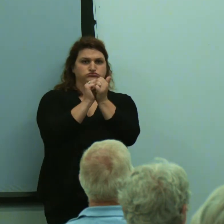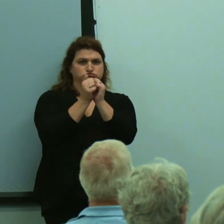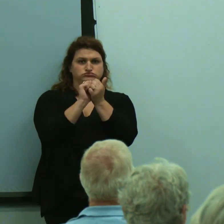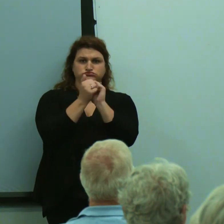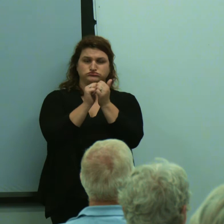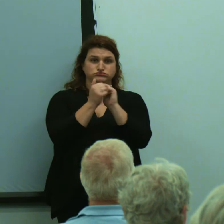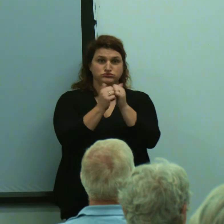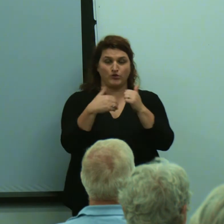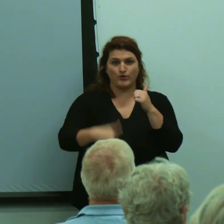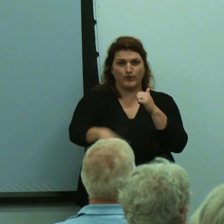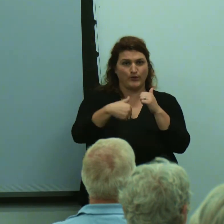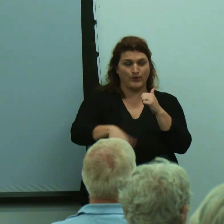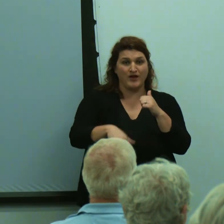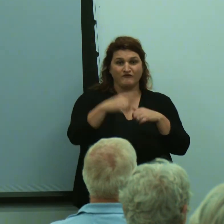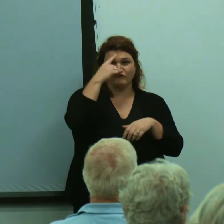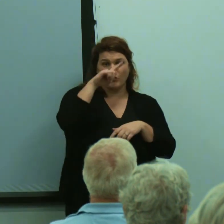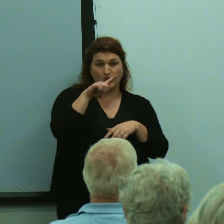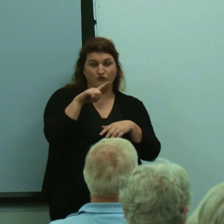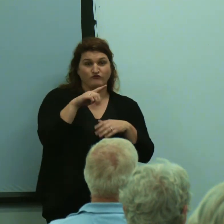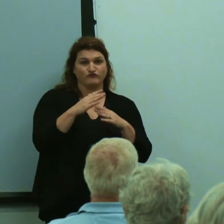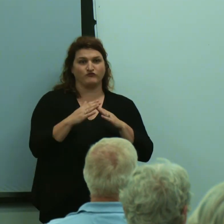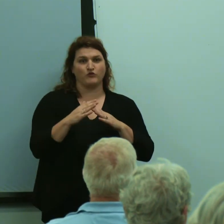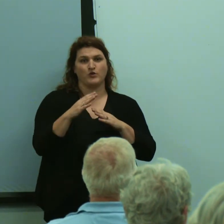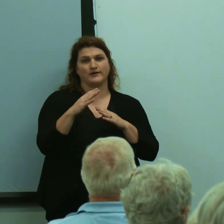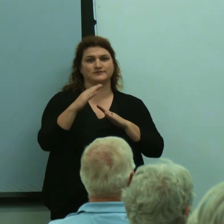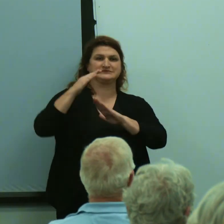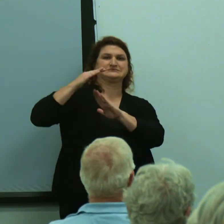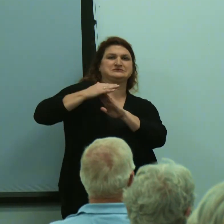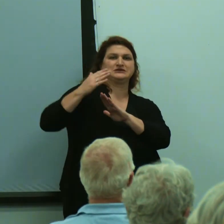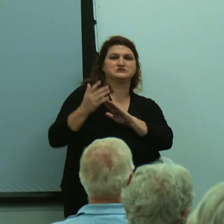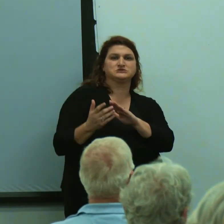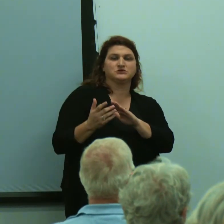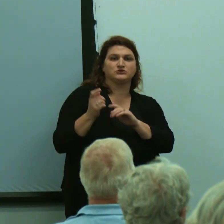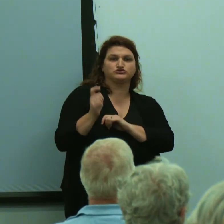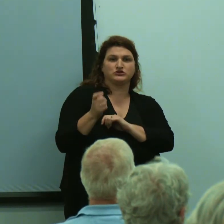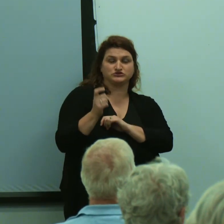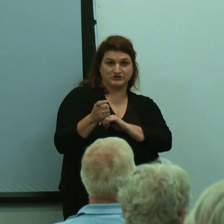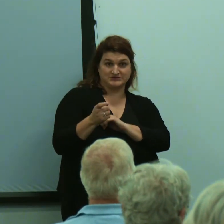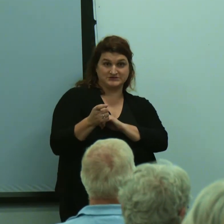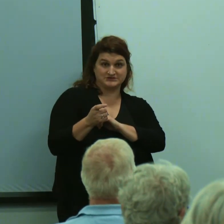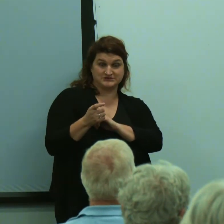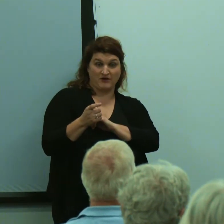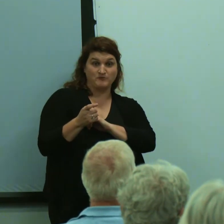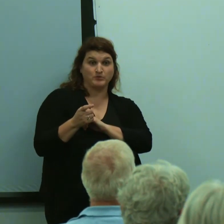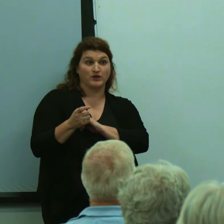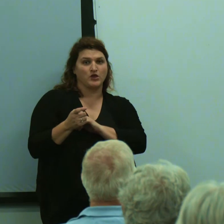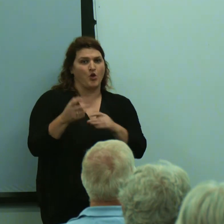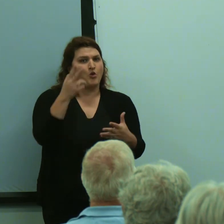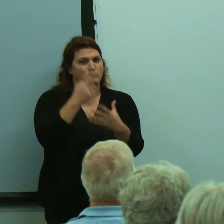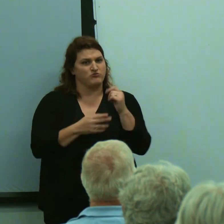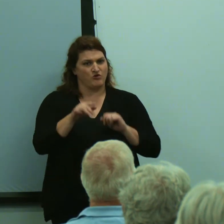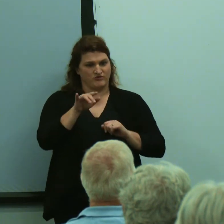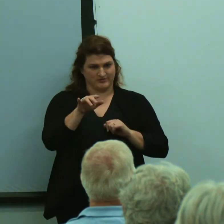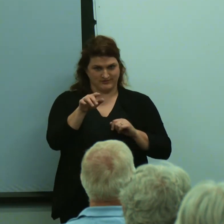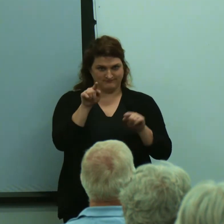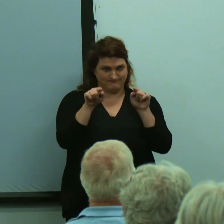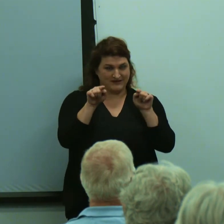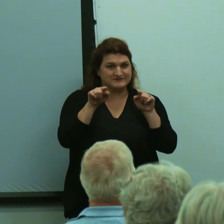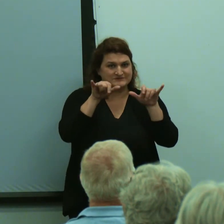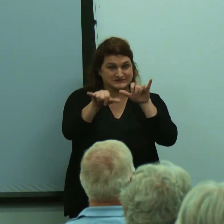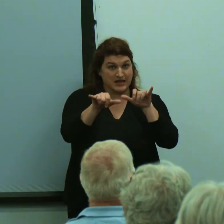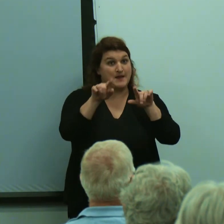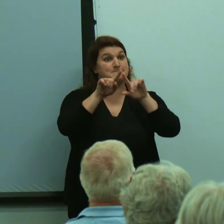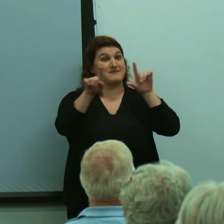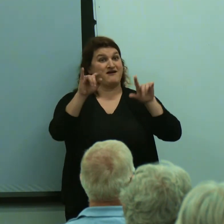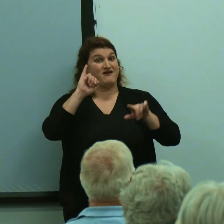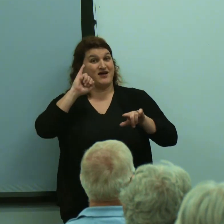of those candidates are on the bench. They will stay on. But the one that wins will be replaced by the then governor.